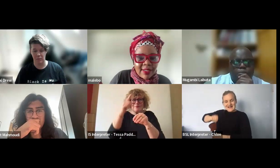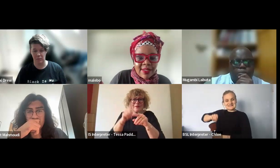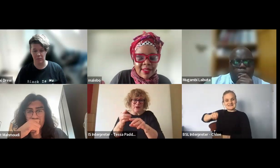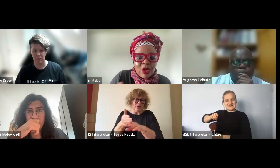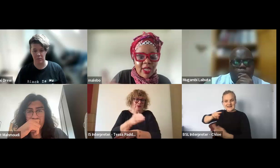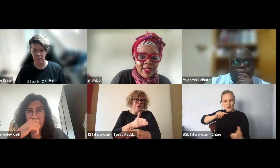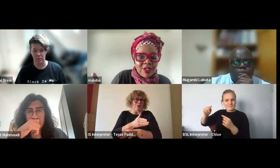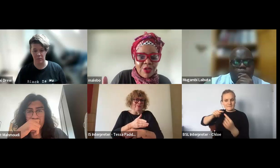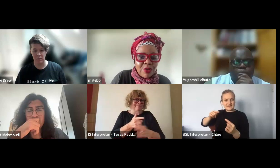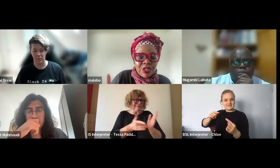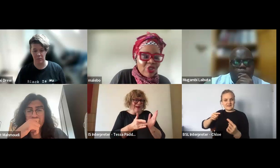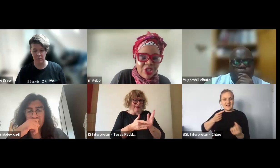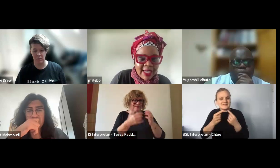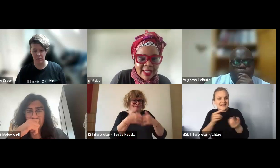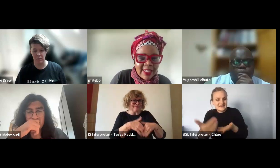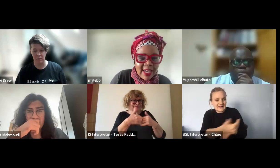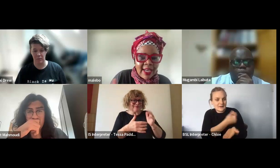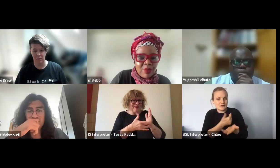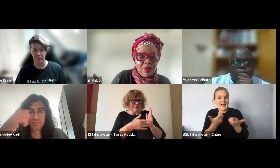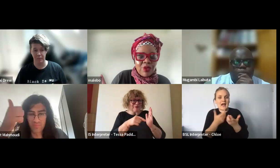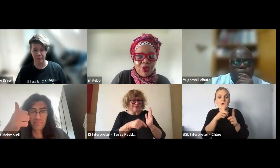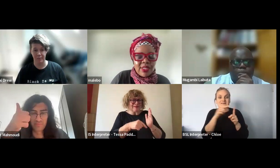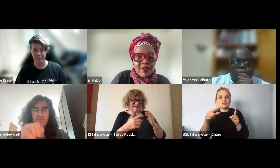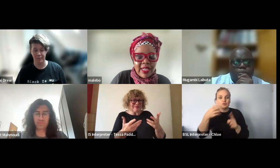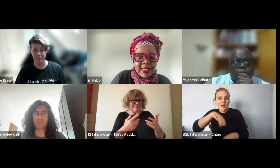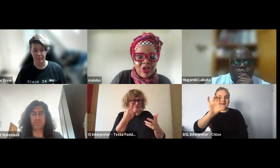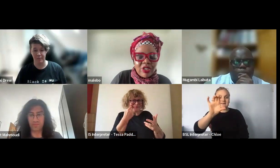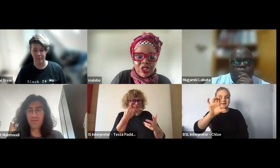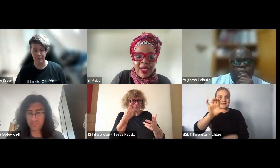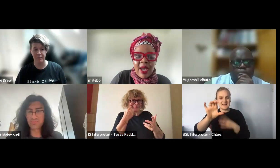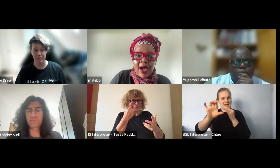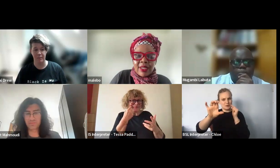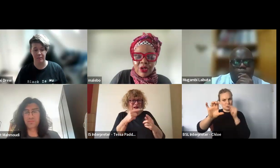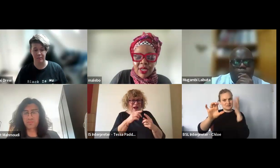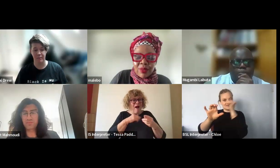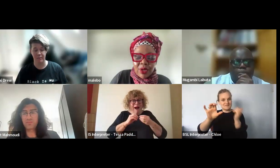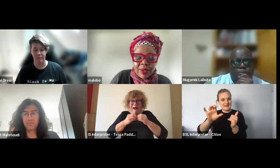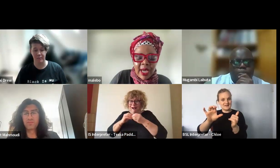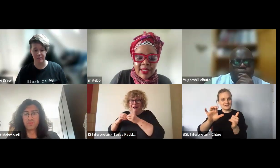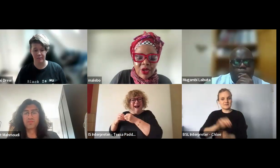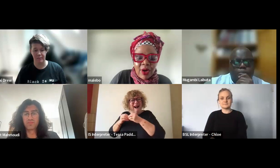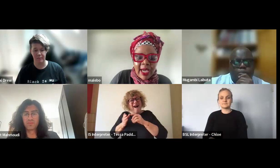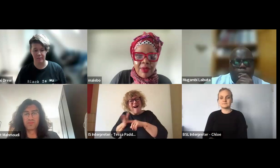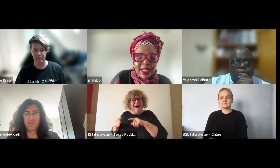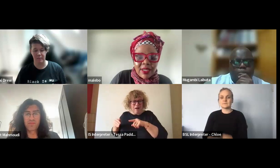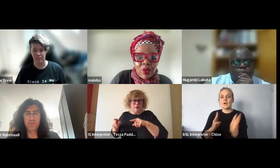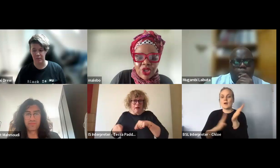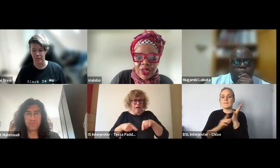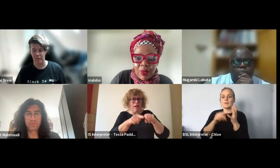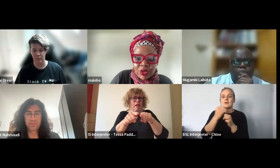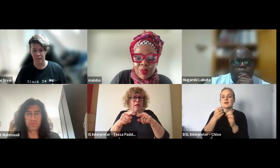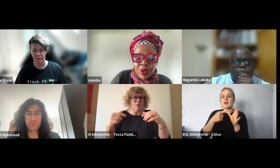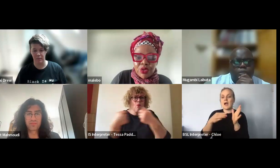of data that's collected through digital ID and now used in surveillance technology. Dr. Mugambi, I see your hand, but there is